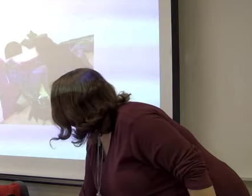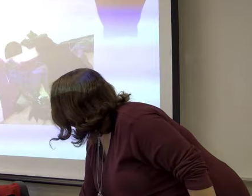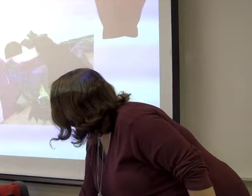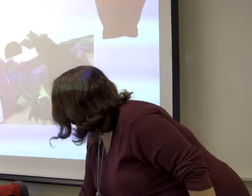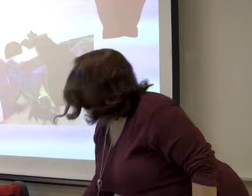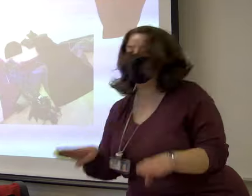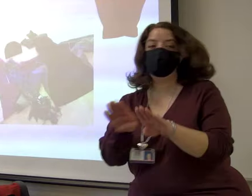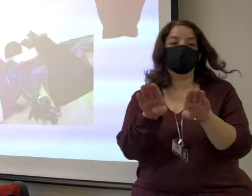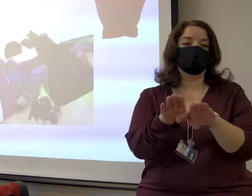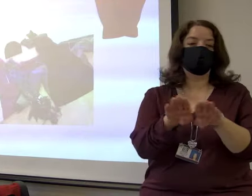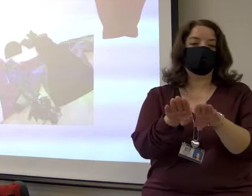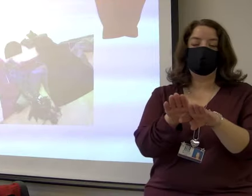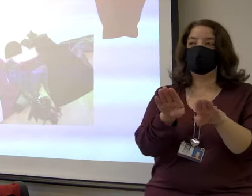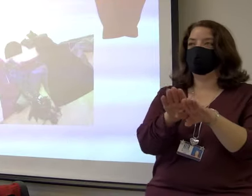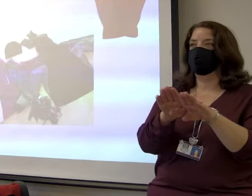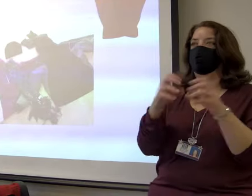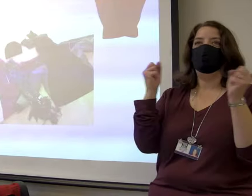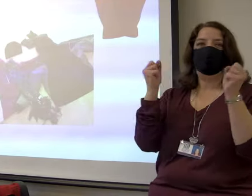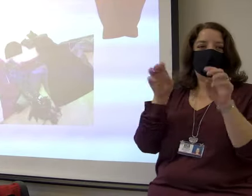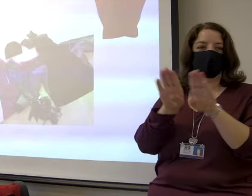Summer, Boots, right? Winter boots.